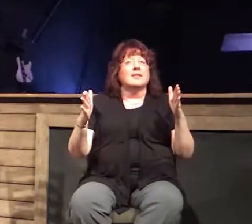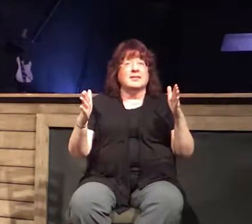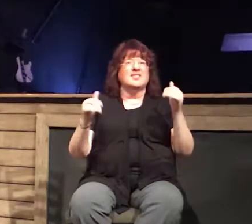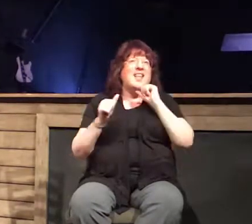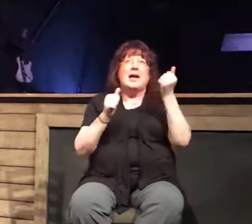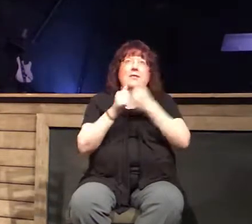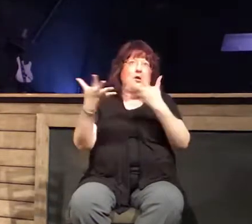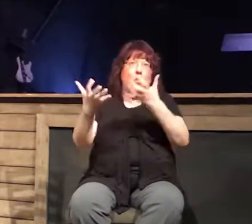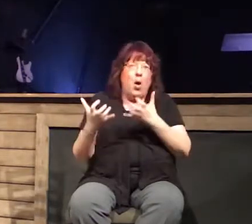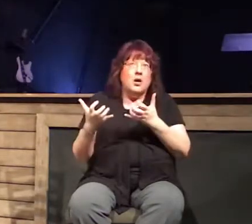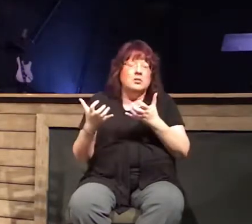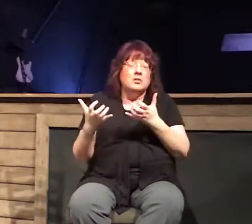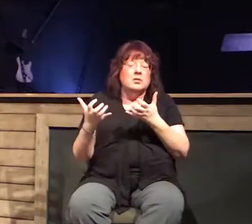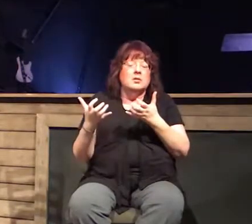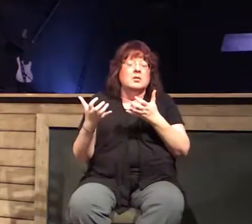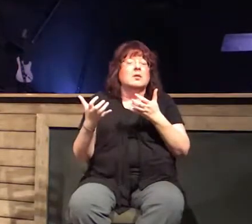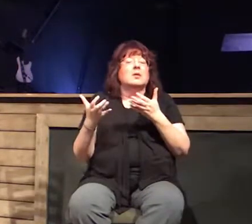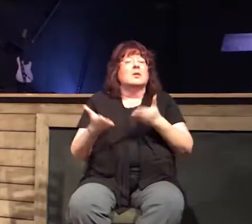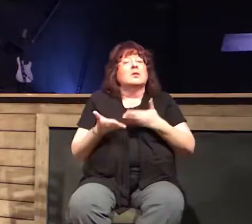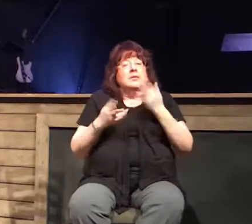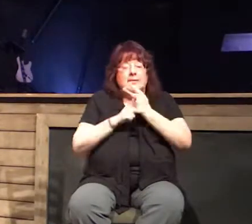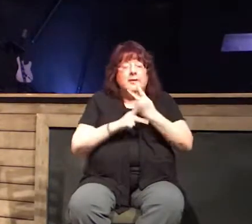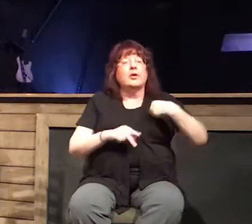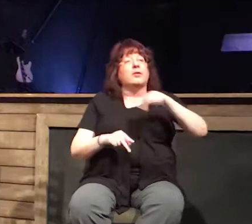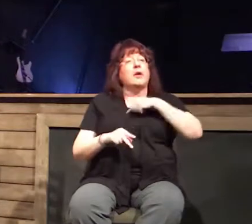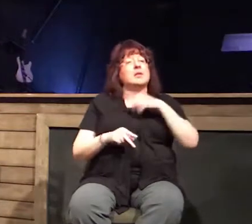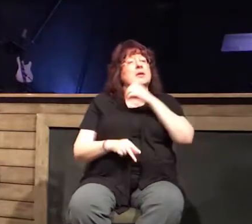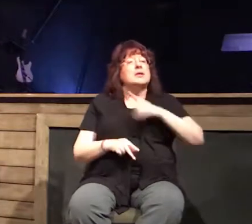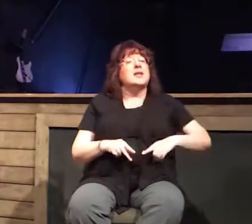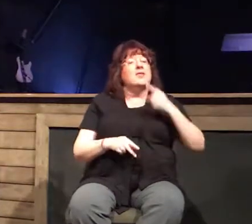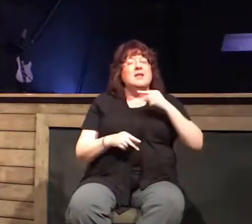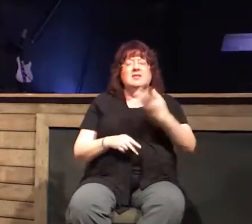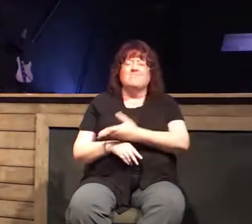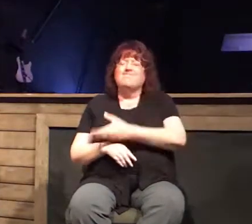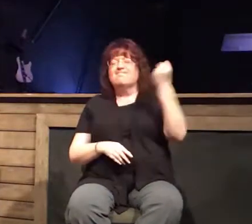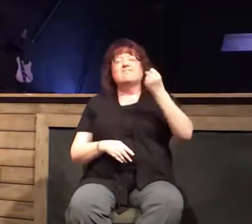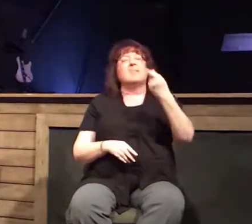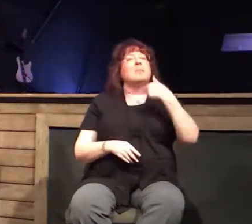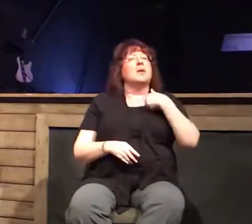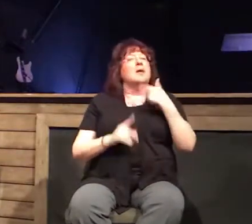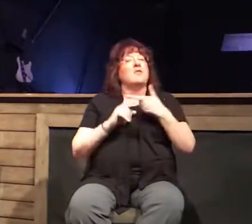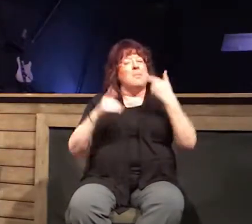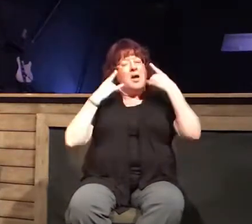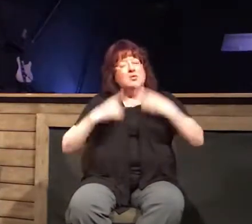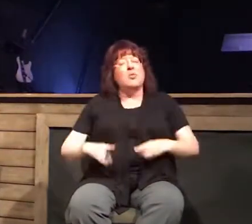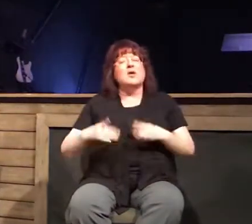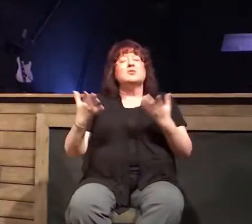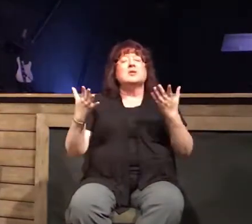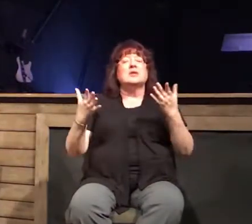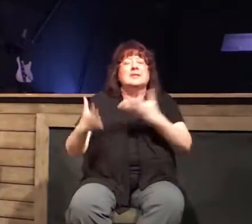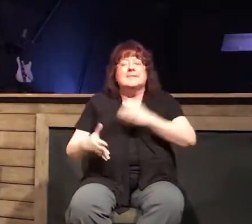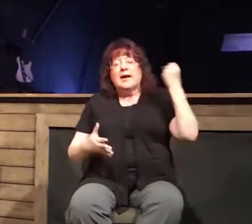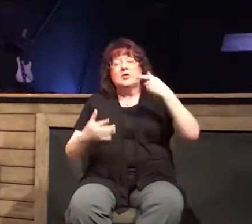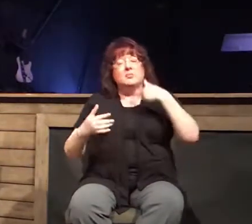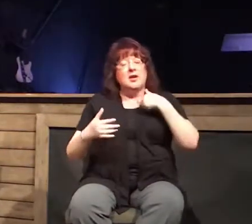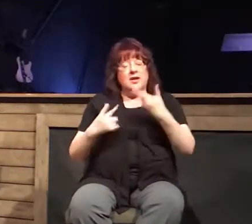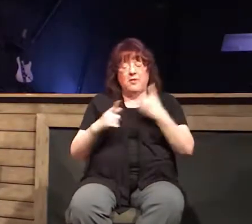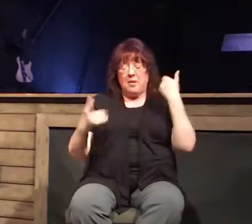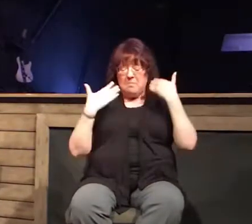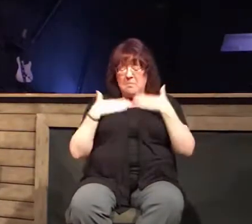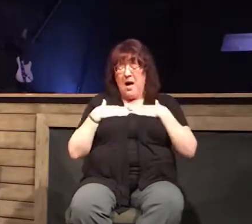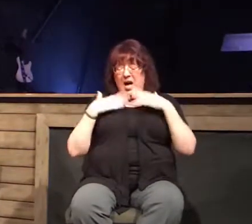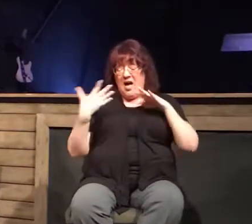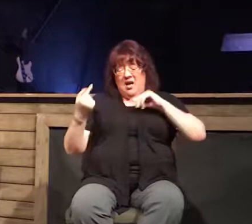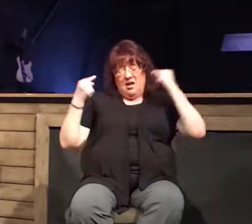always everything that you want. And he provides for us. And David says that he snatched me out of my depression. He snatched me out of